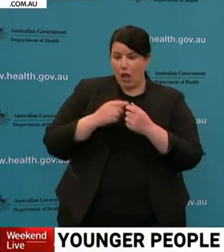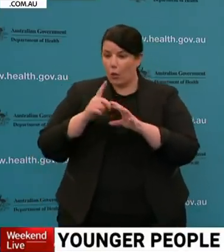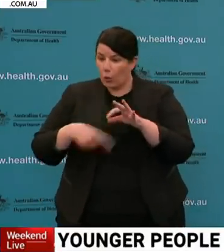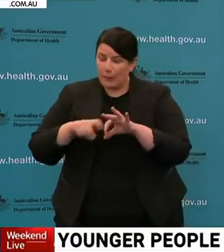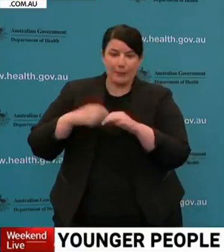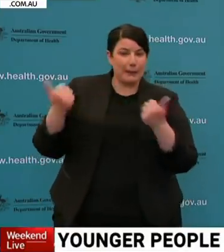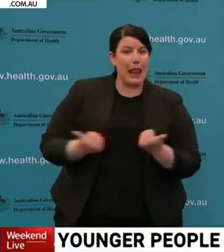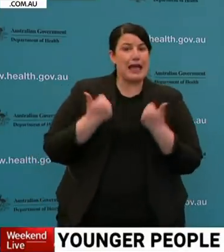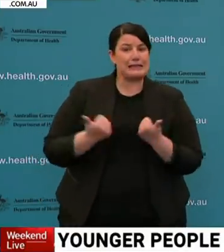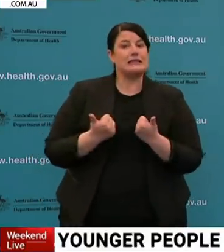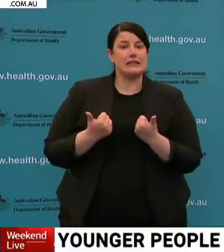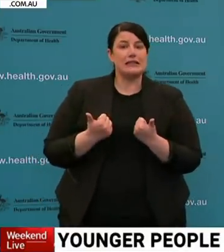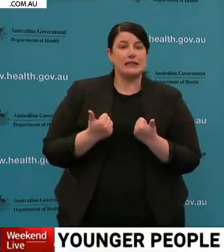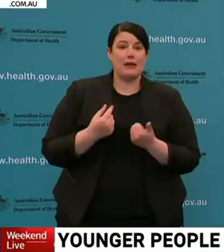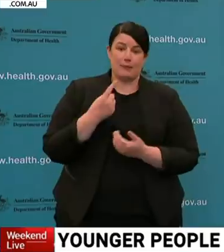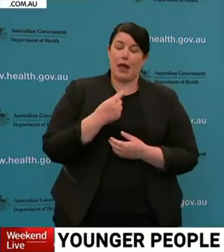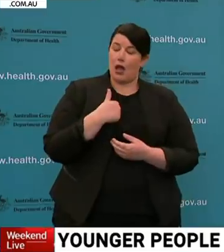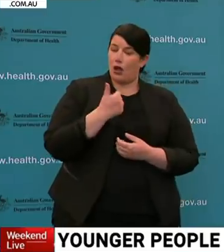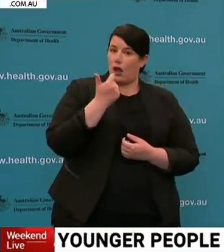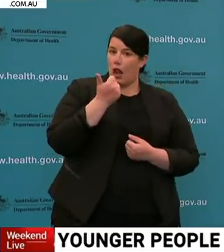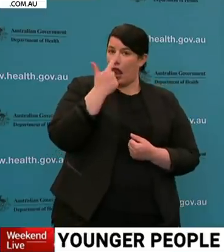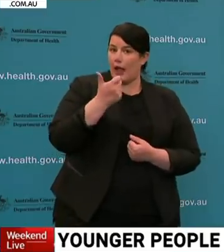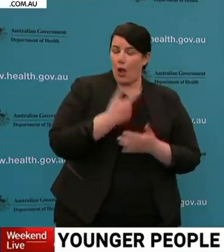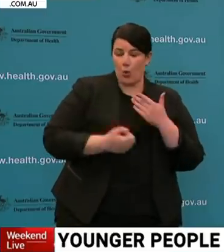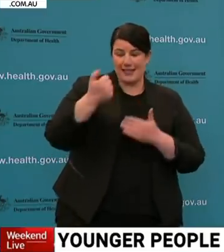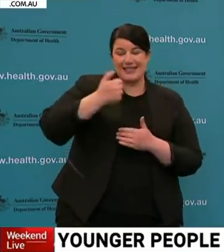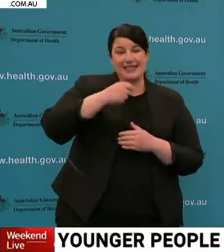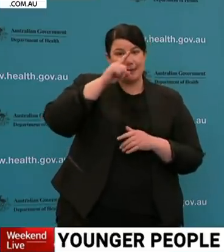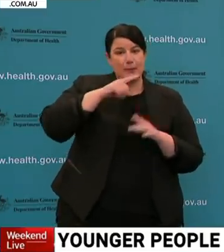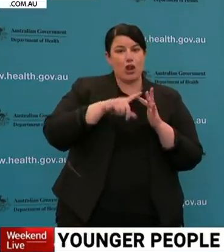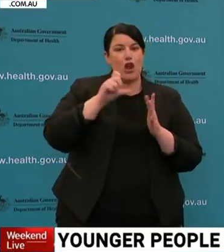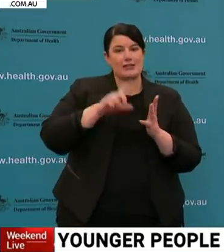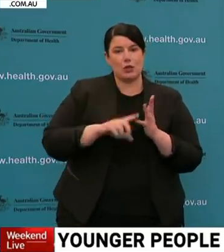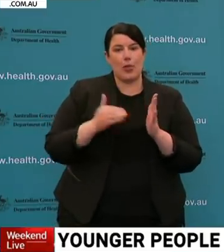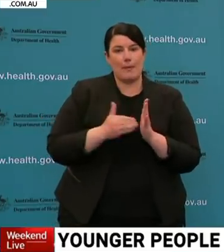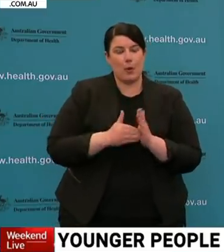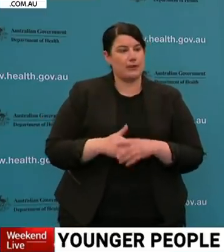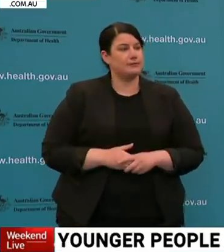obviously it's good that only 16 patients are sitting in ICUs at the moment.